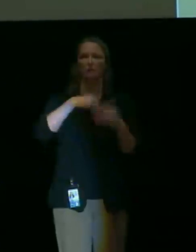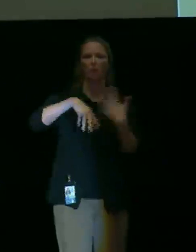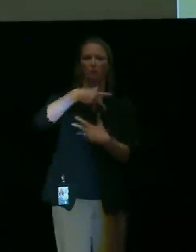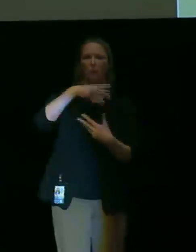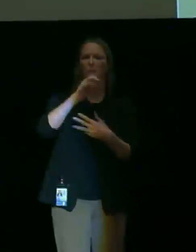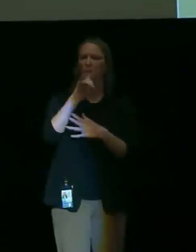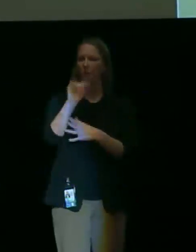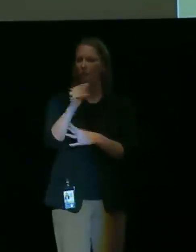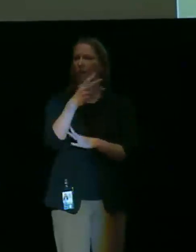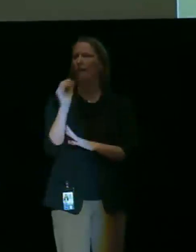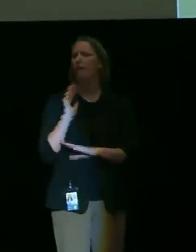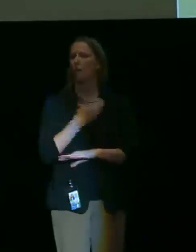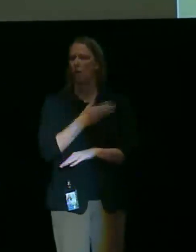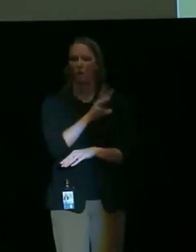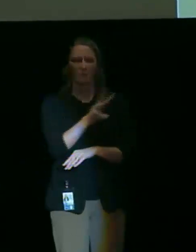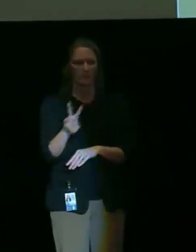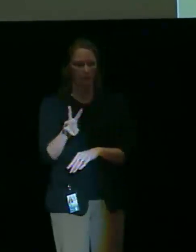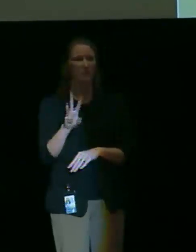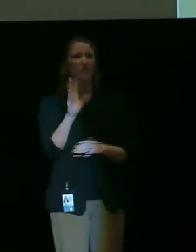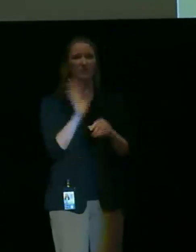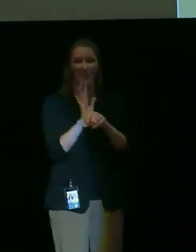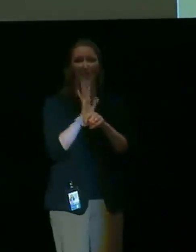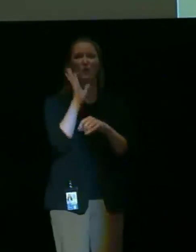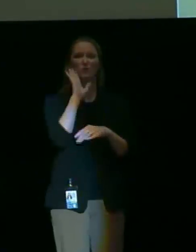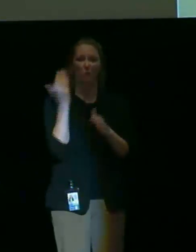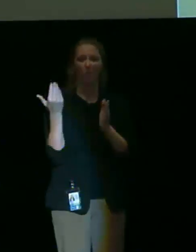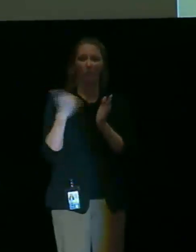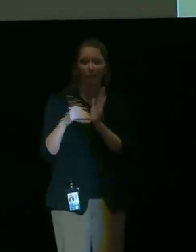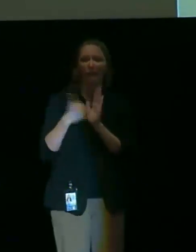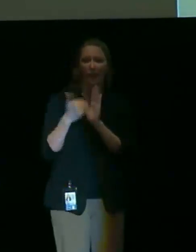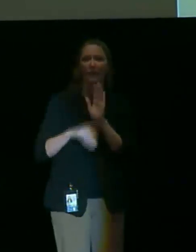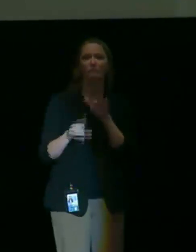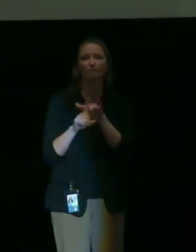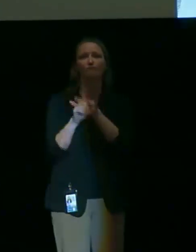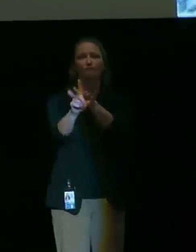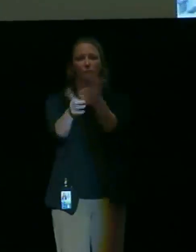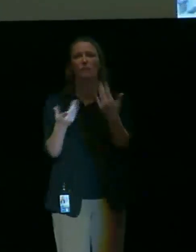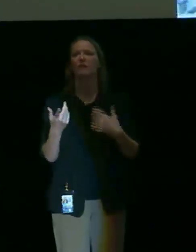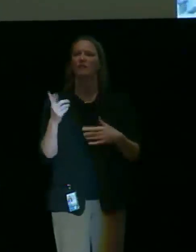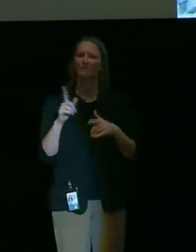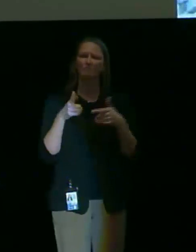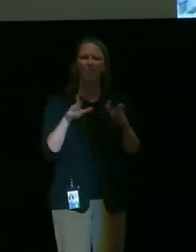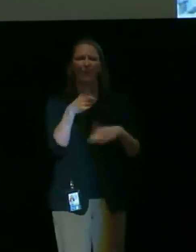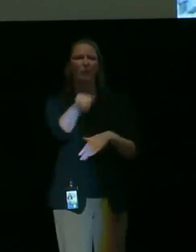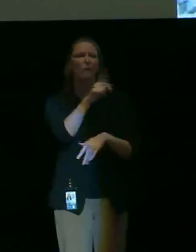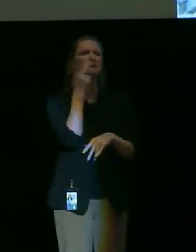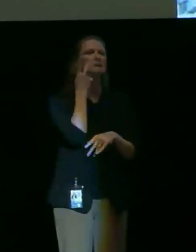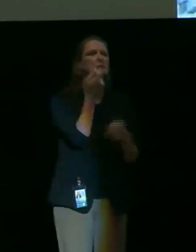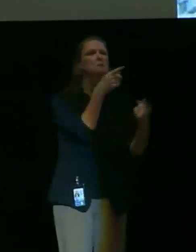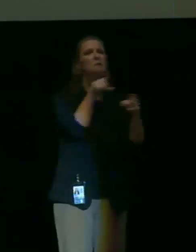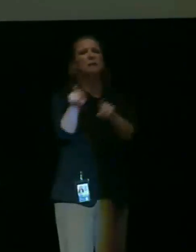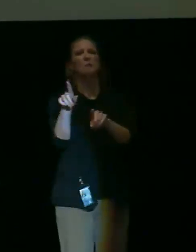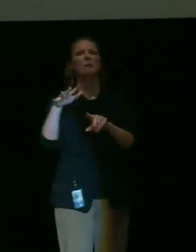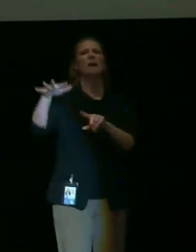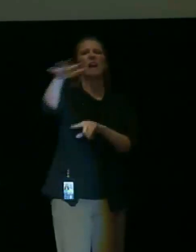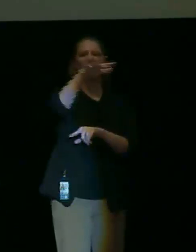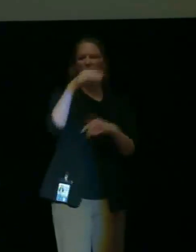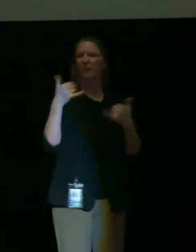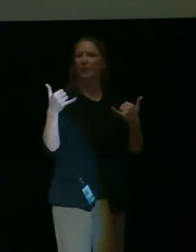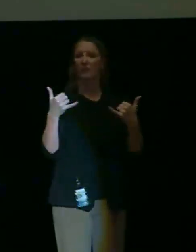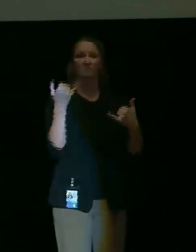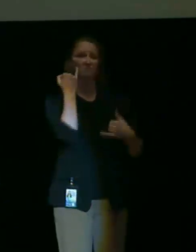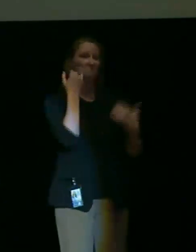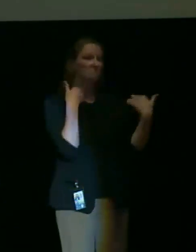our website, and so we're going to keep videos coming so you guys really have, so everyone has an opportunity to see what's happening out in the field. So if we can roll